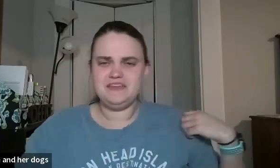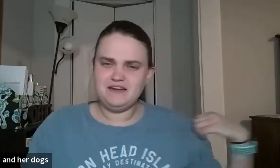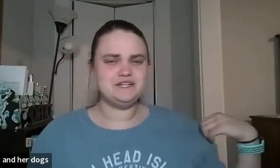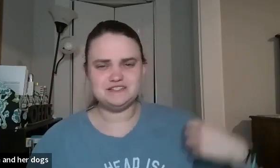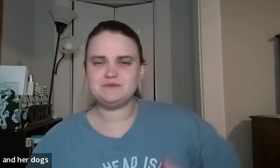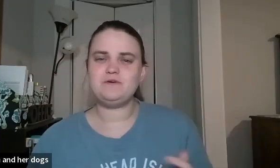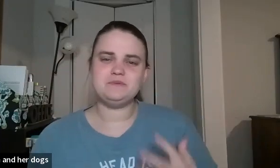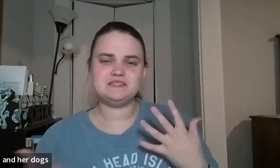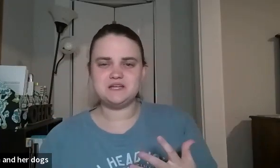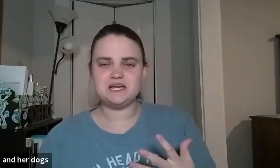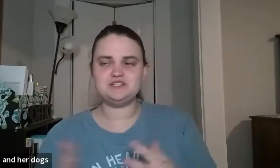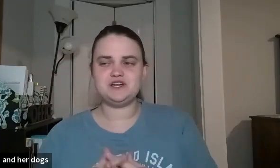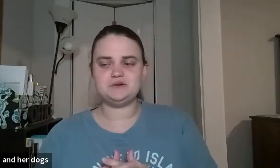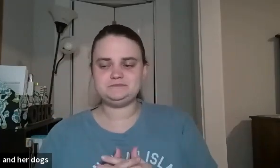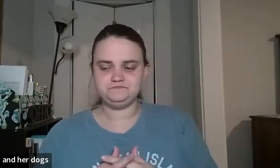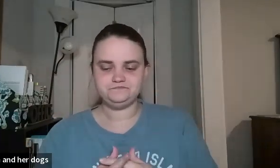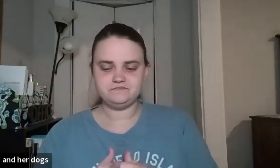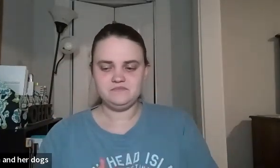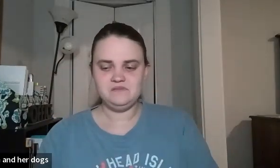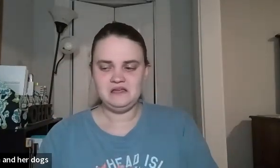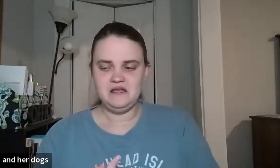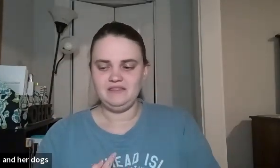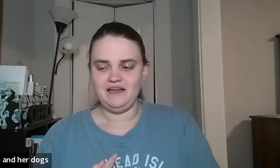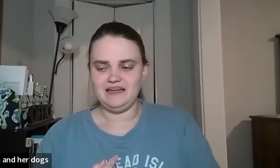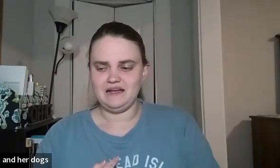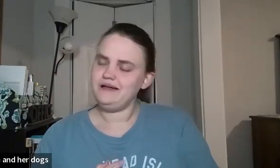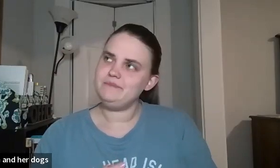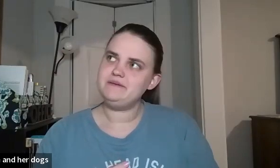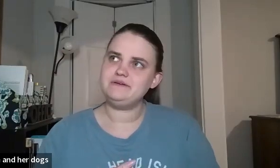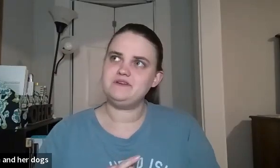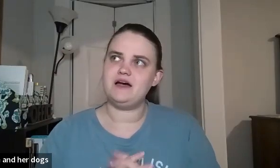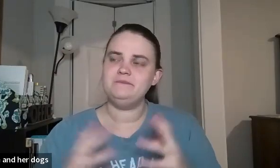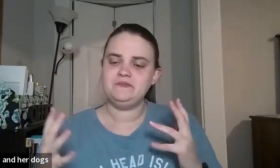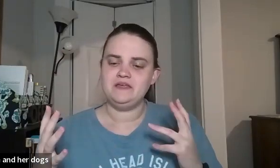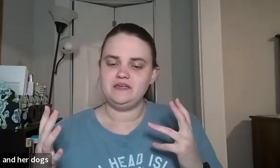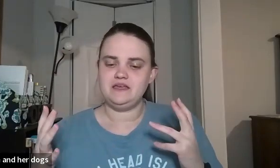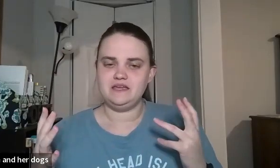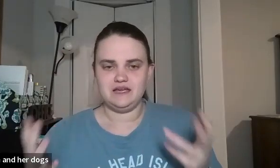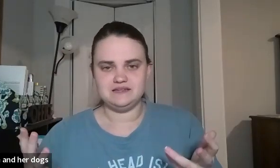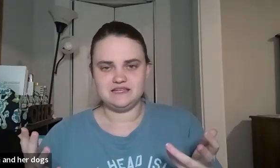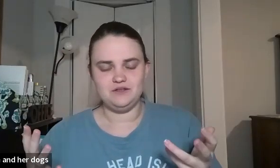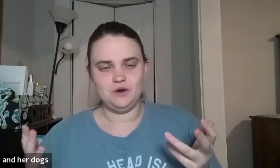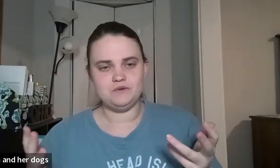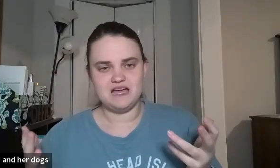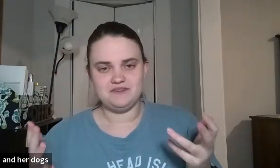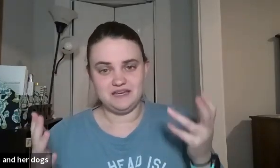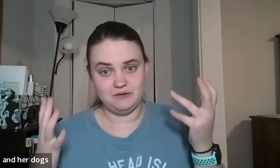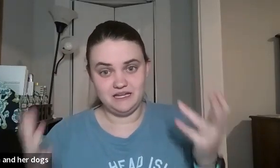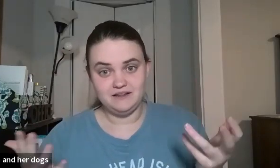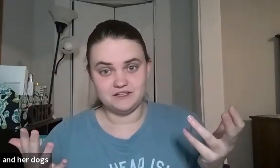I've mentioned this before, but sometimes, you know, like, maybe I've not. In ASL, you almost have it like how in English,